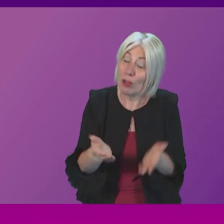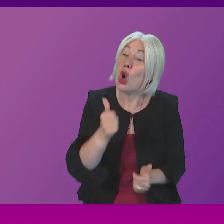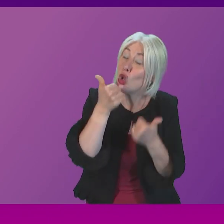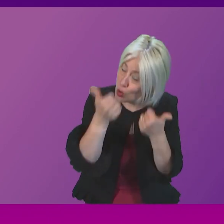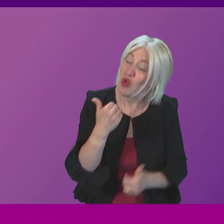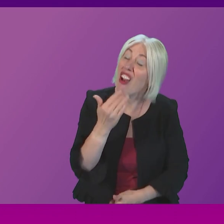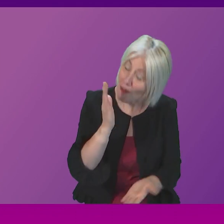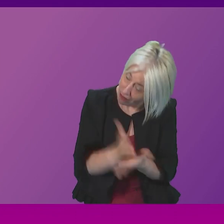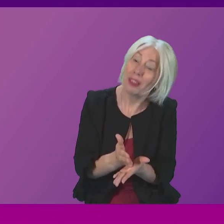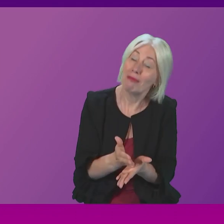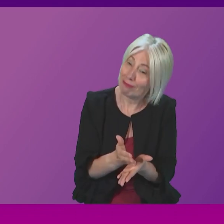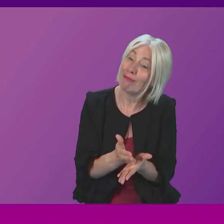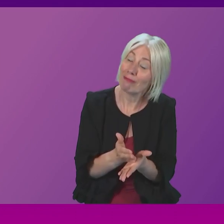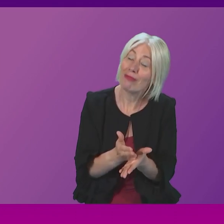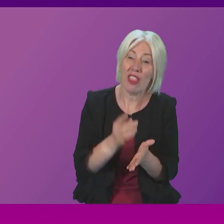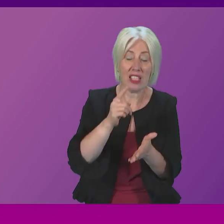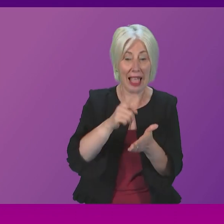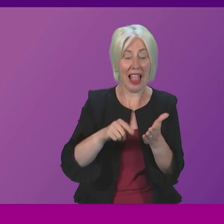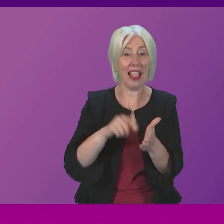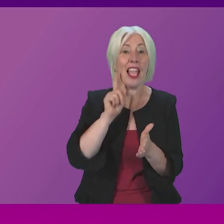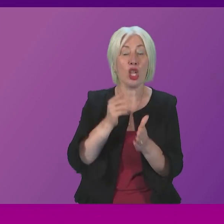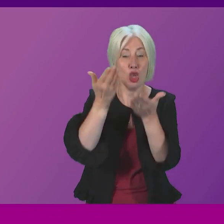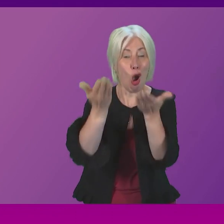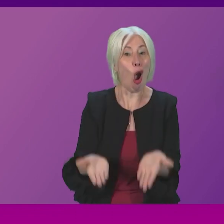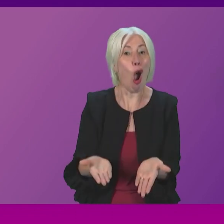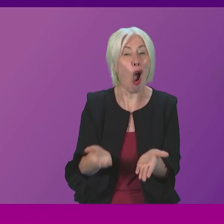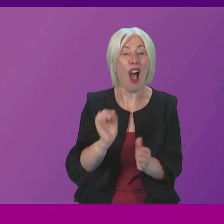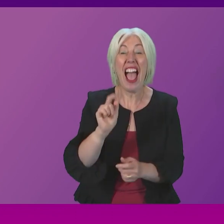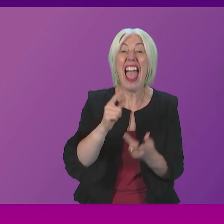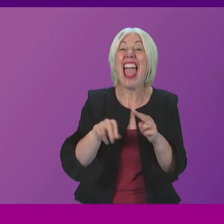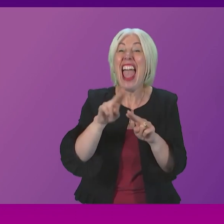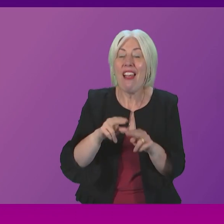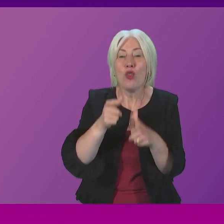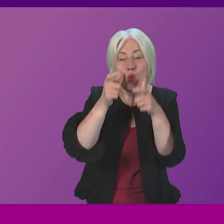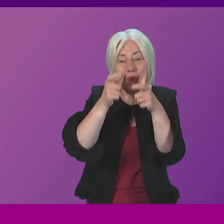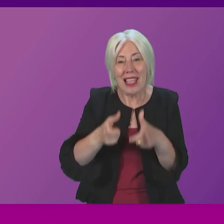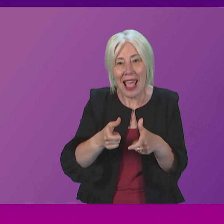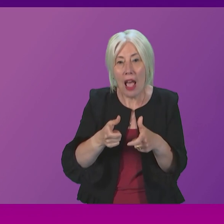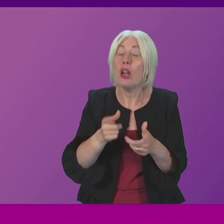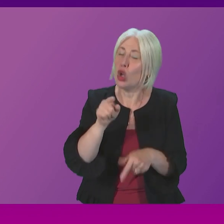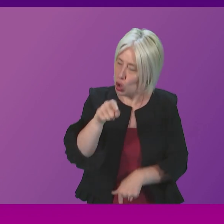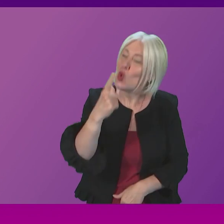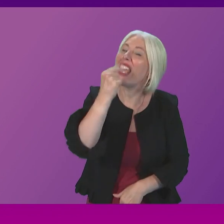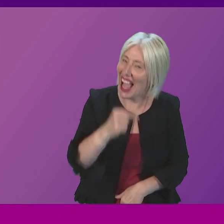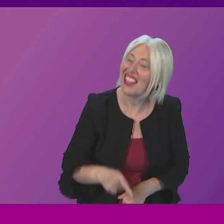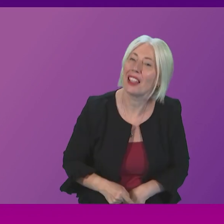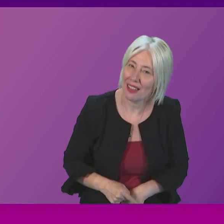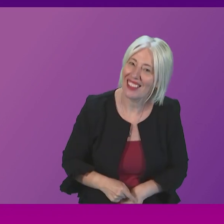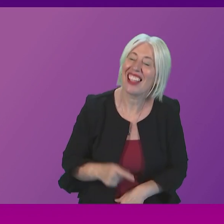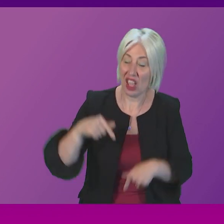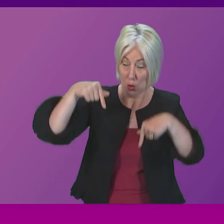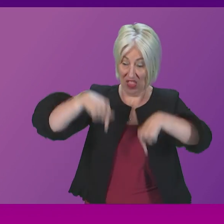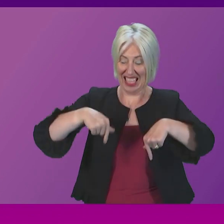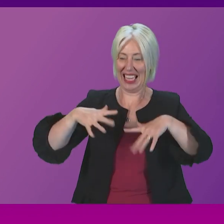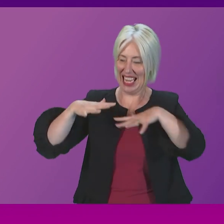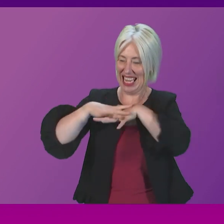elector says, and it really resonates with me, is if you care, you can. And I think networks